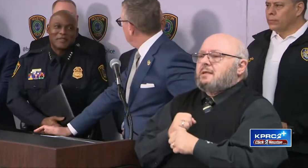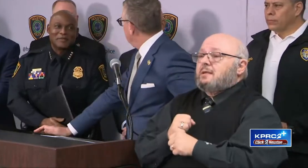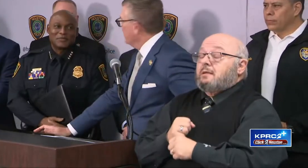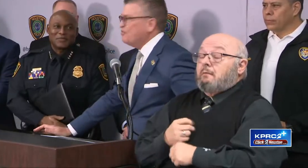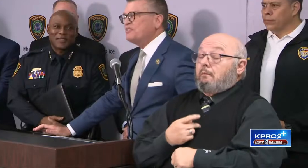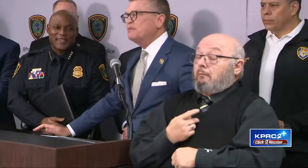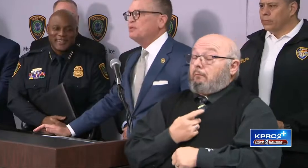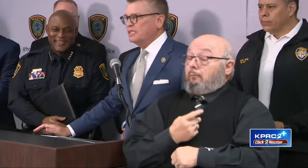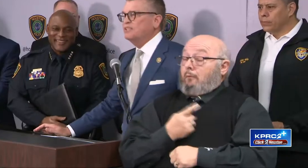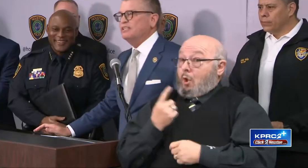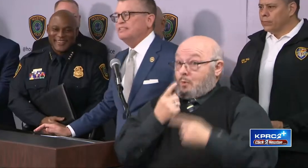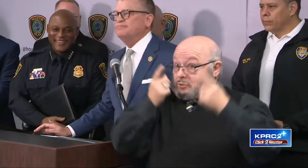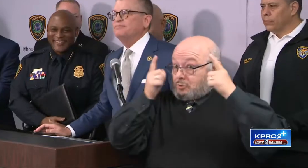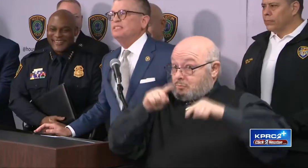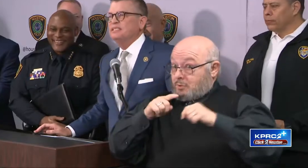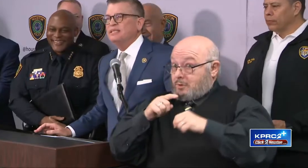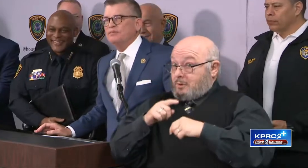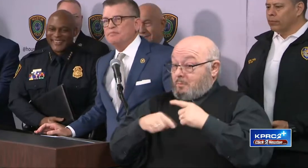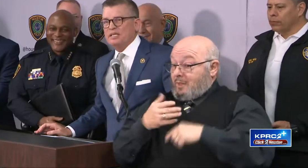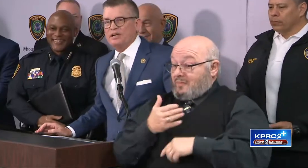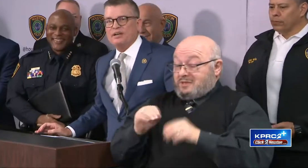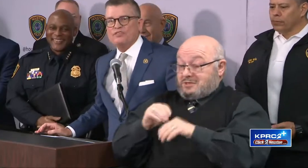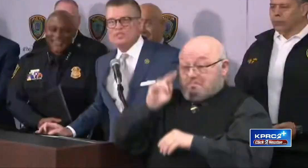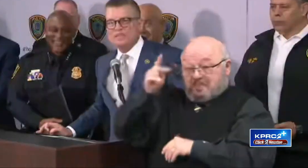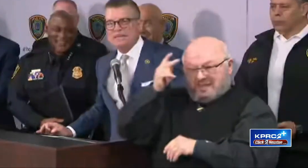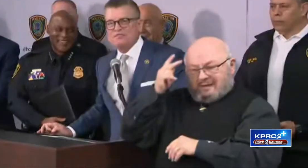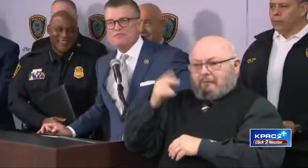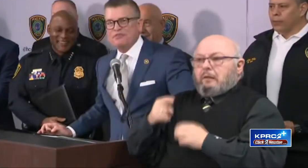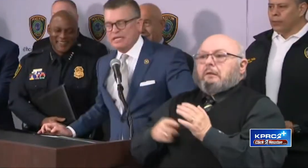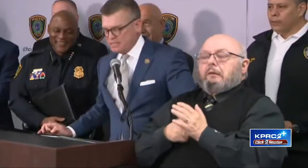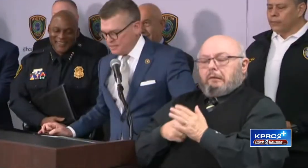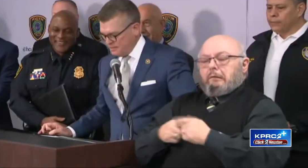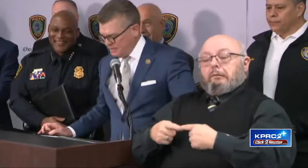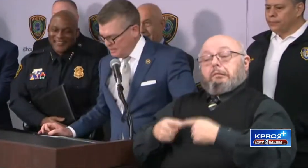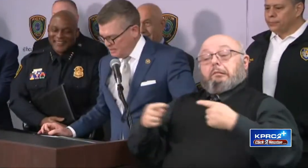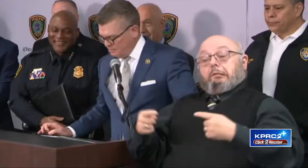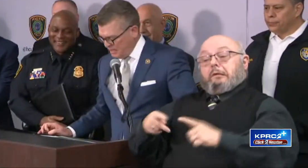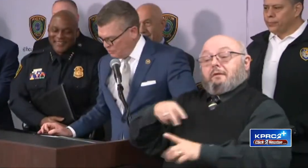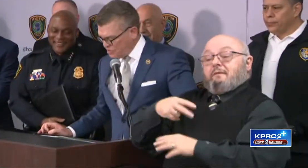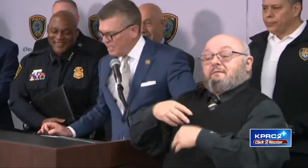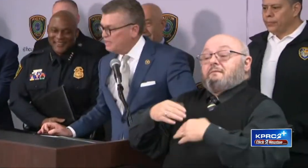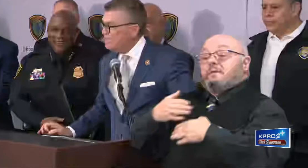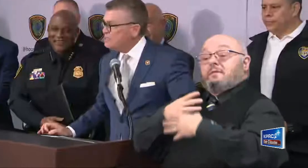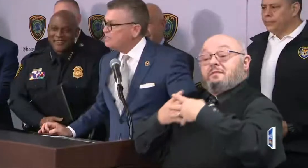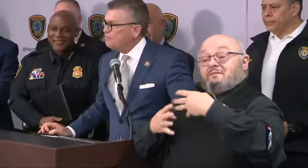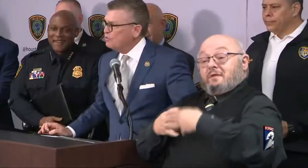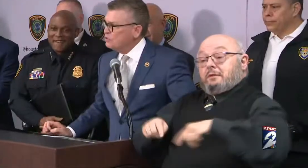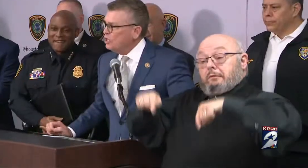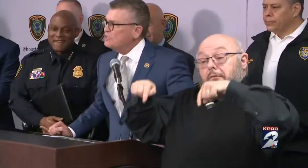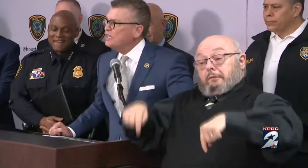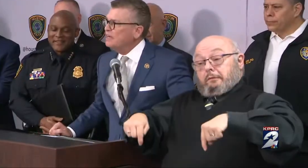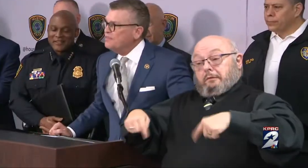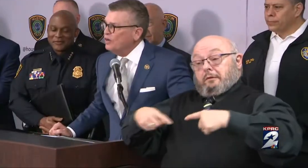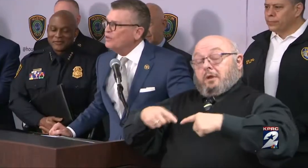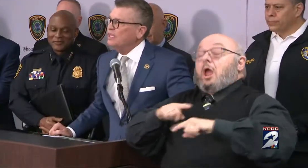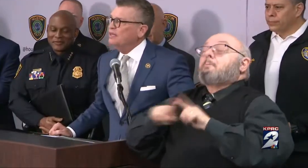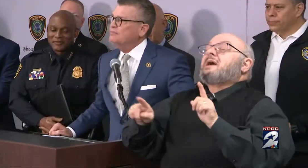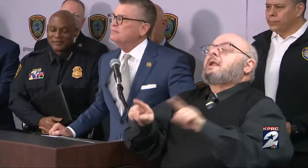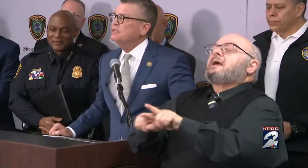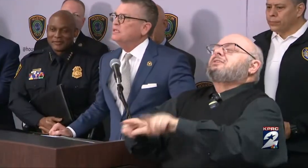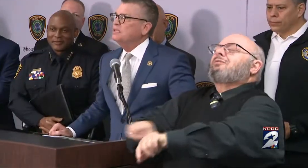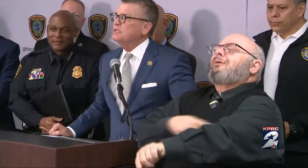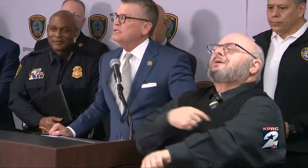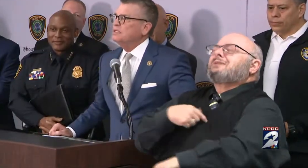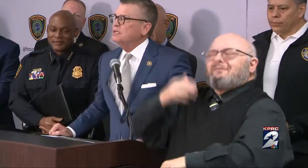always agree on everything politically. And we've been on other sides of the fence. But I will say this, for as long as I've known